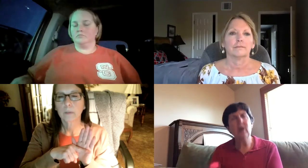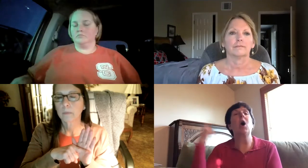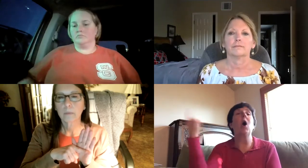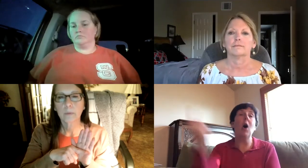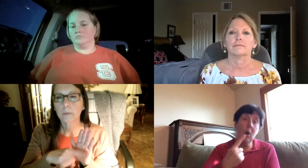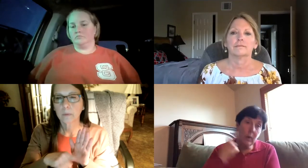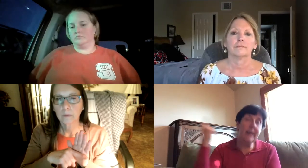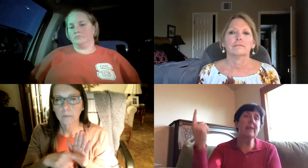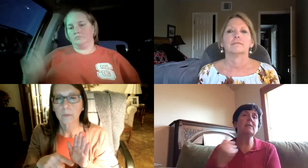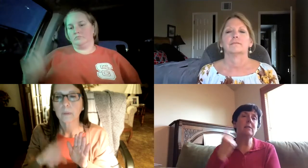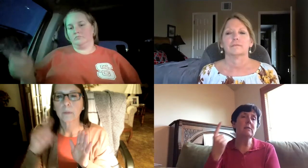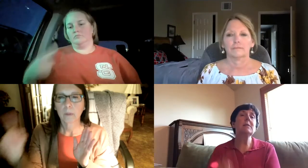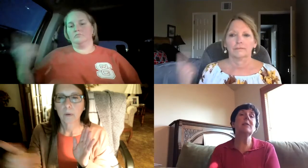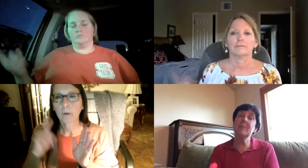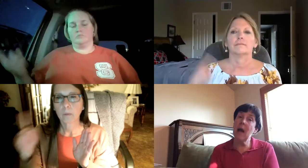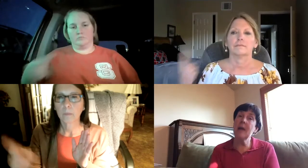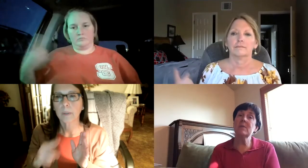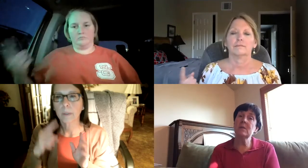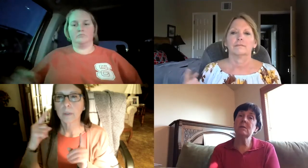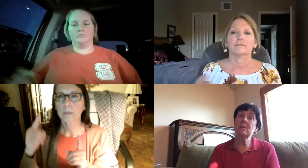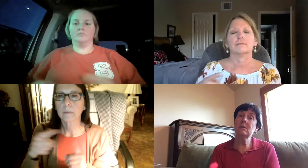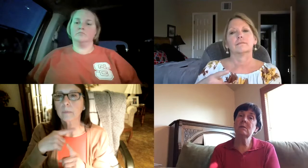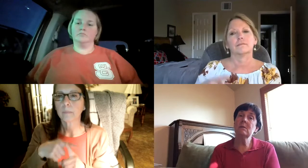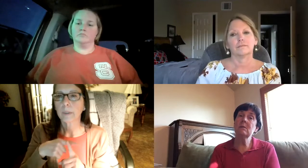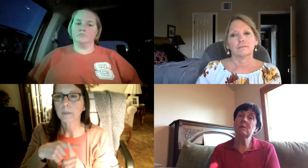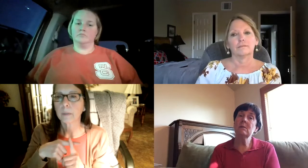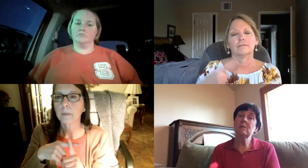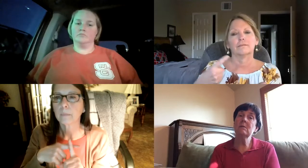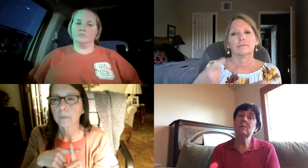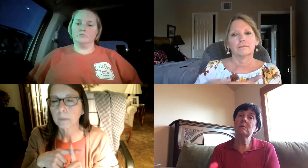Never, always, sometimes.